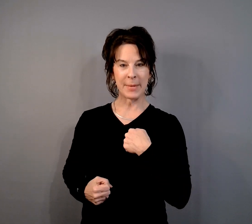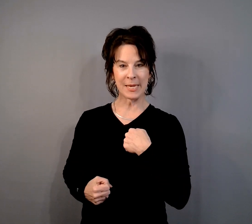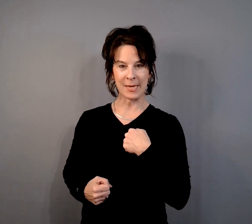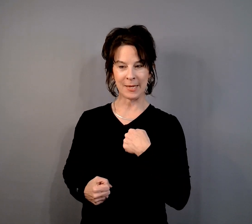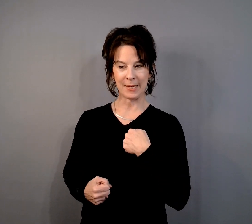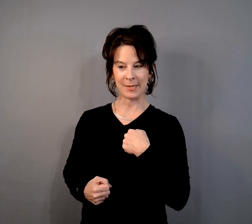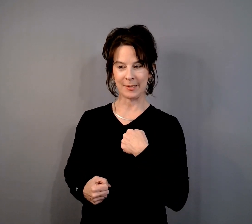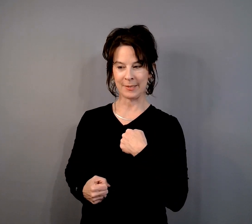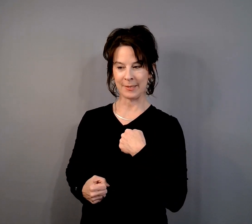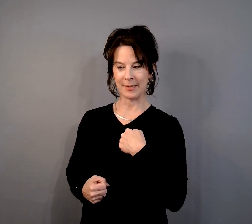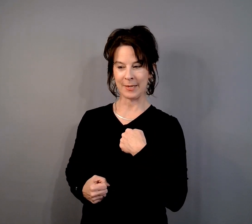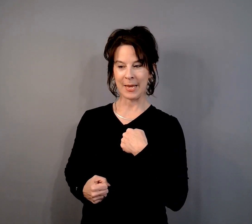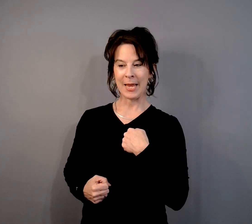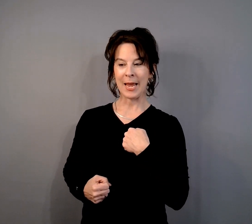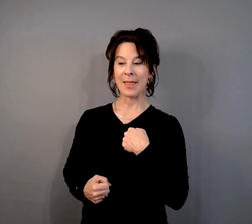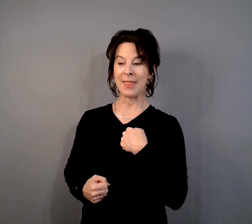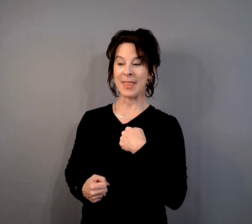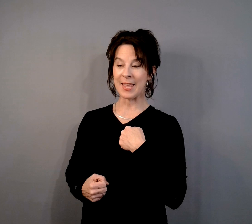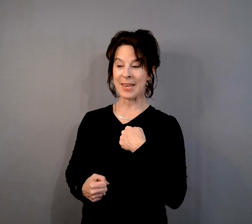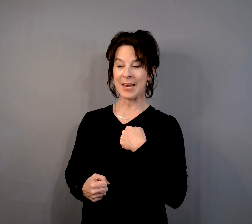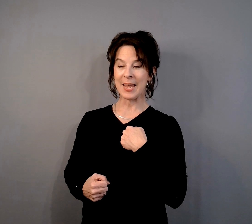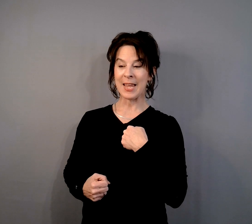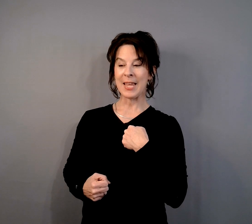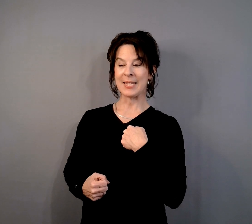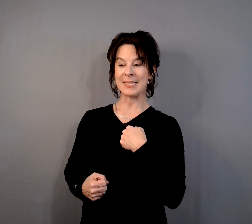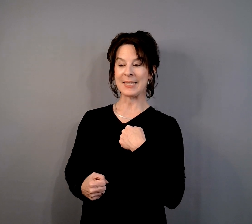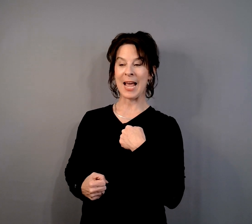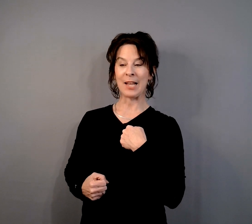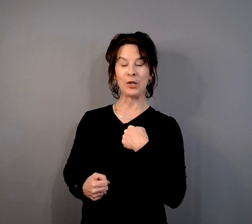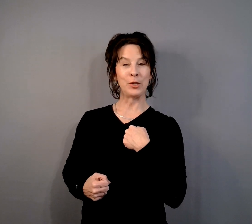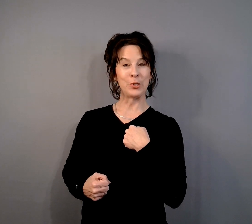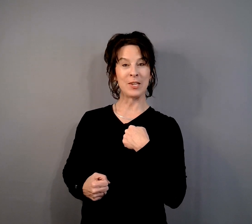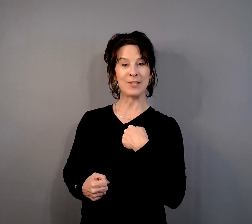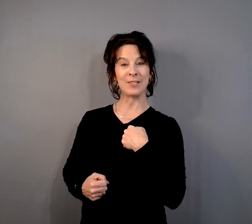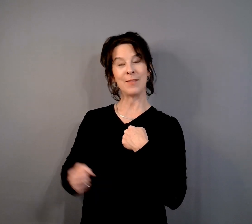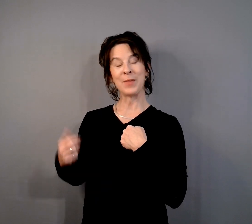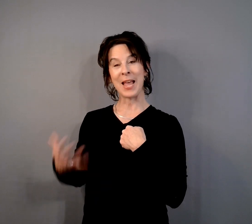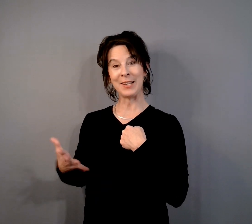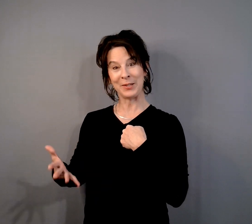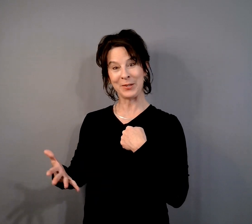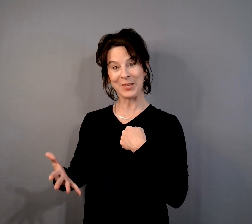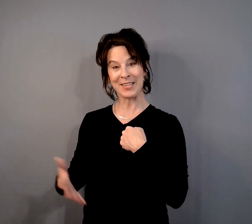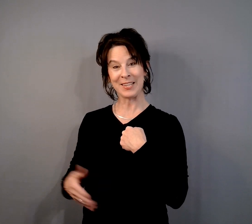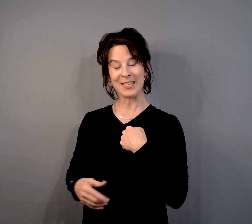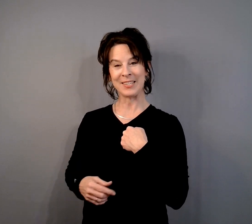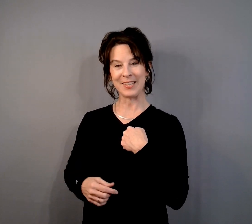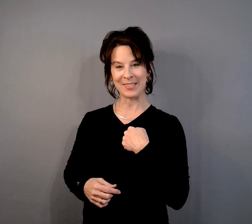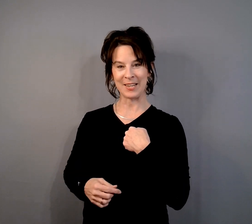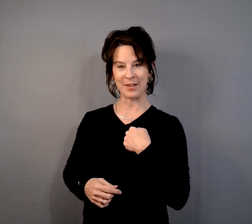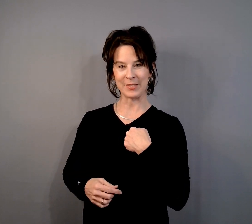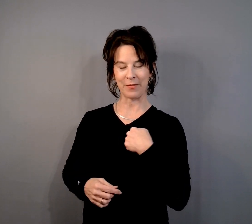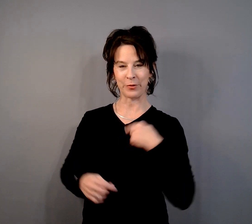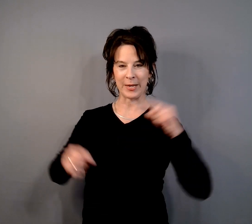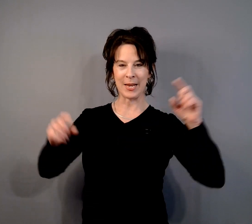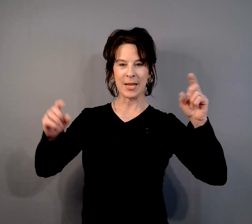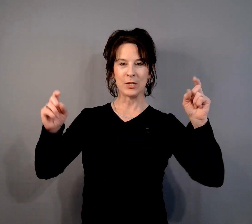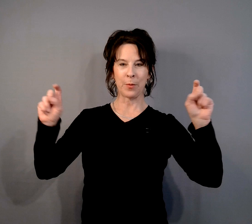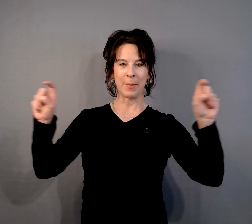me. And then it says hallelujah, hallelujah to the Son of Suffering. So make